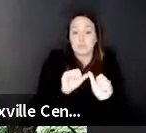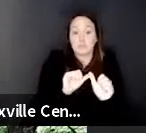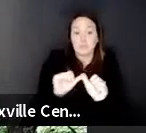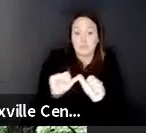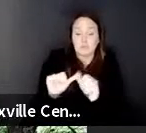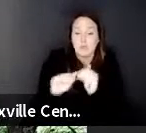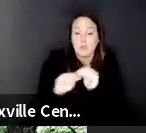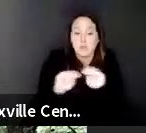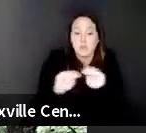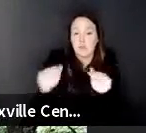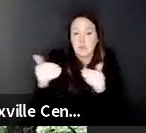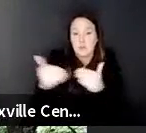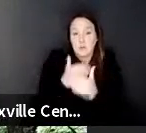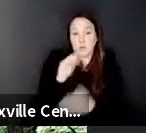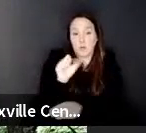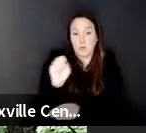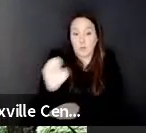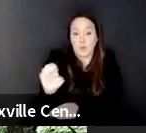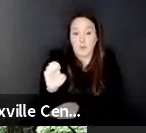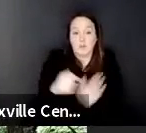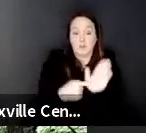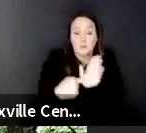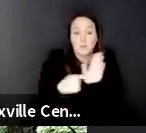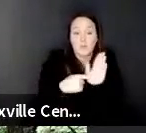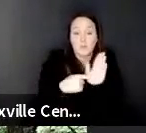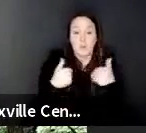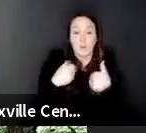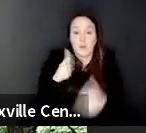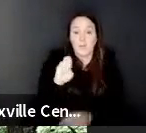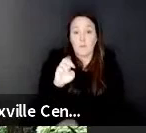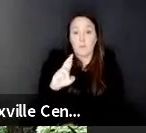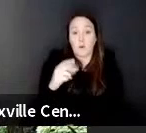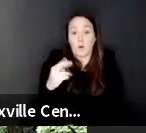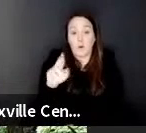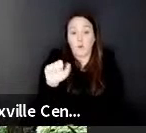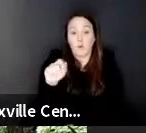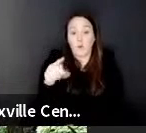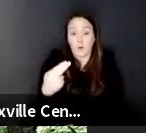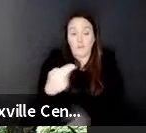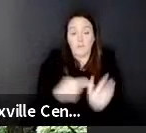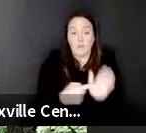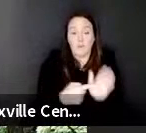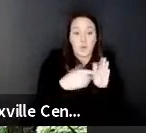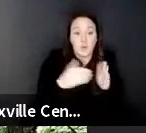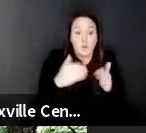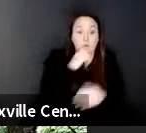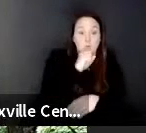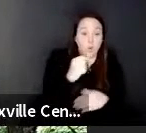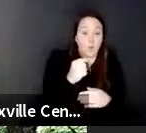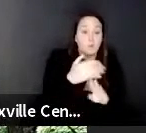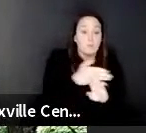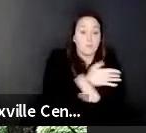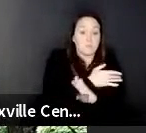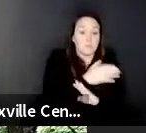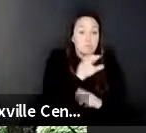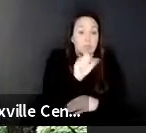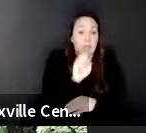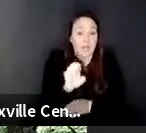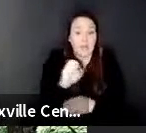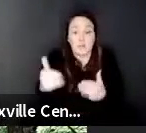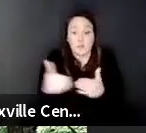days. To illustrate this benchmark, we have a bar graph that shows previous cases, new cases, and the growth rate over